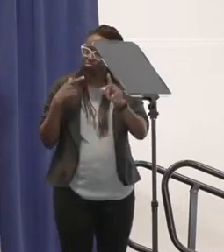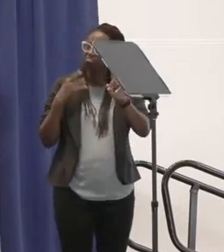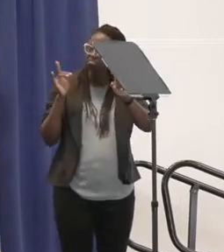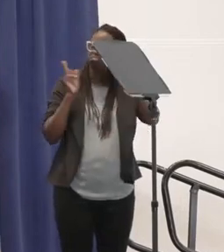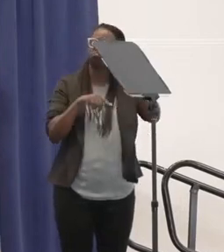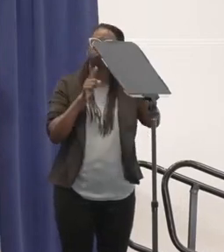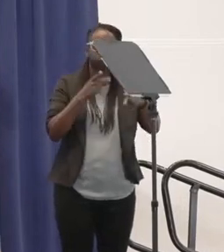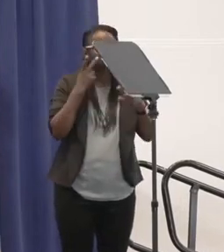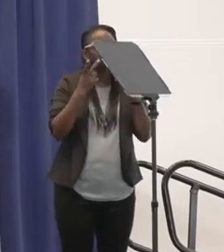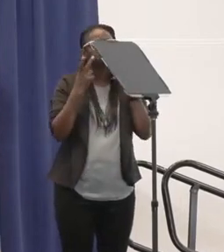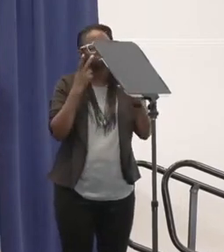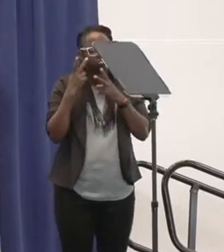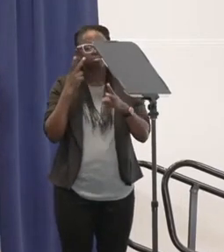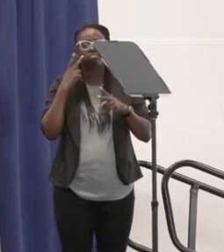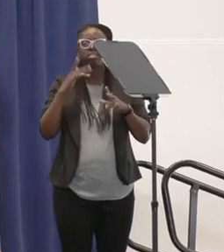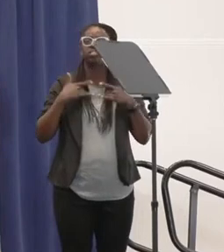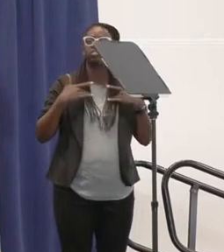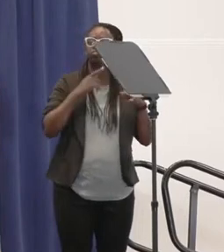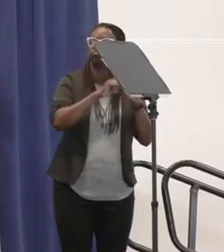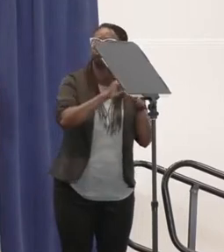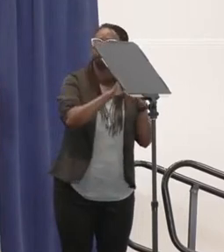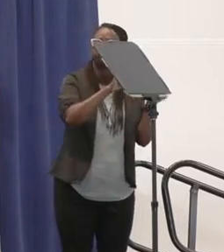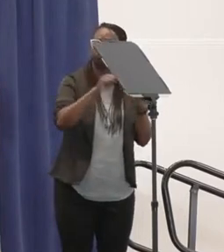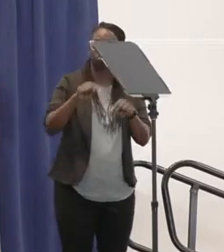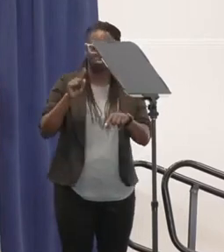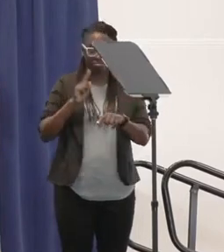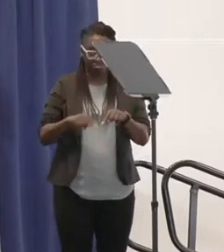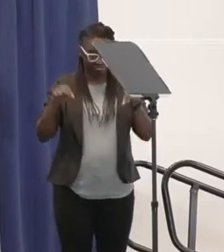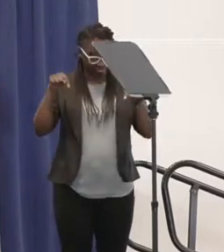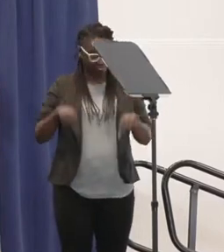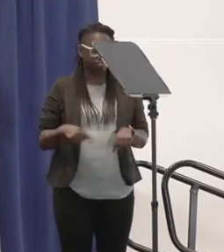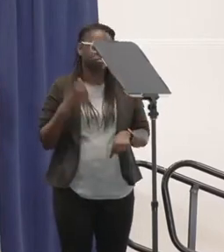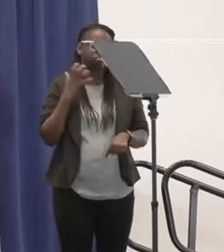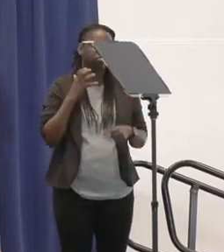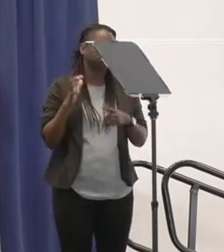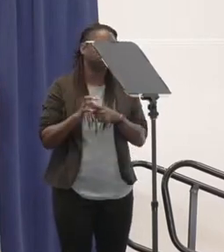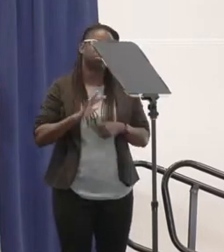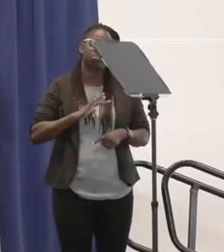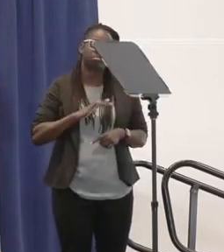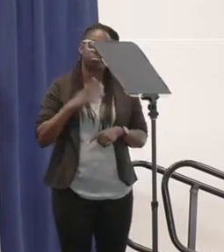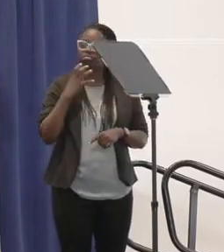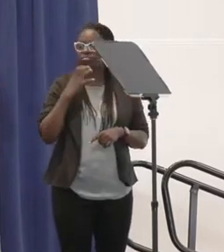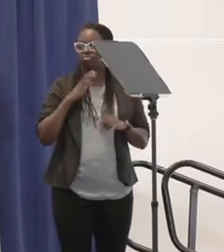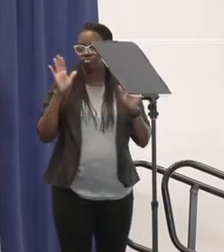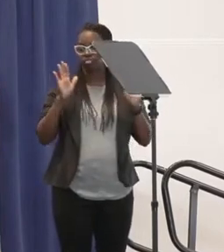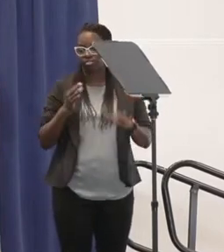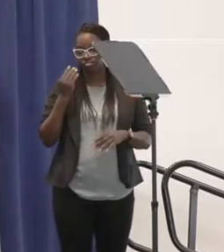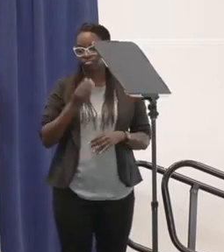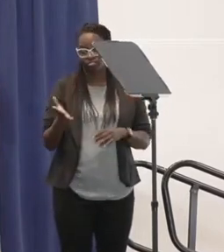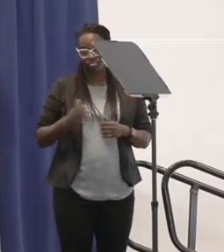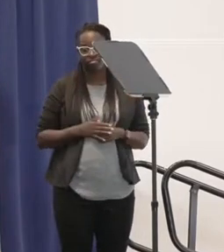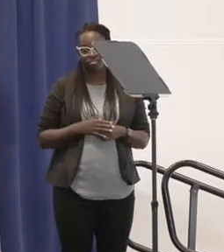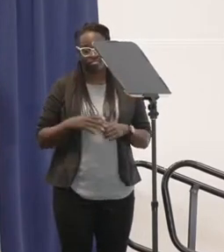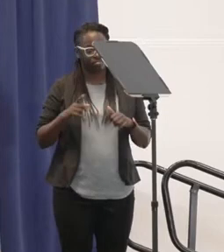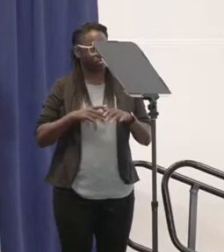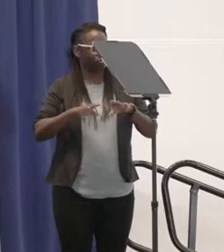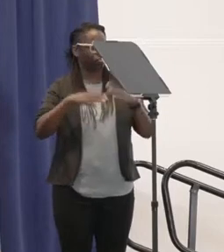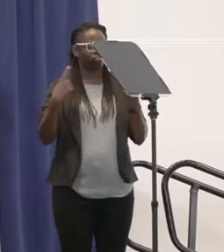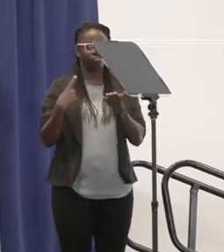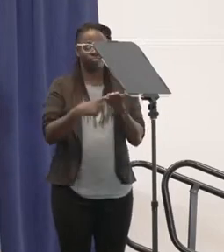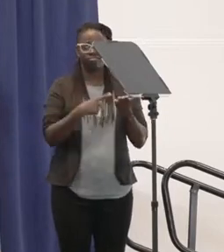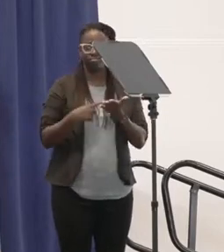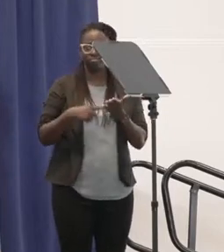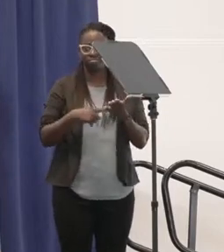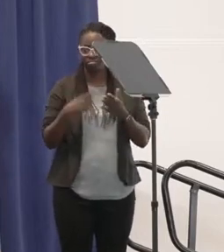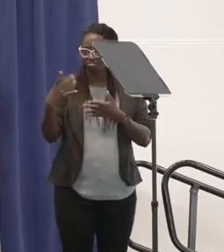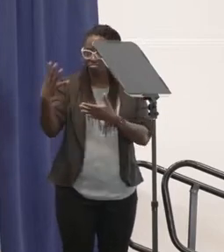happening here. This is just a terrific place to begin today's discussion about higher education